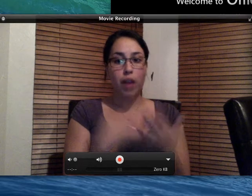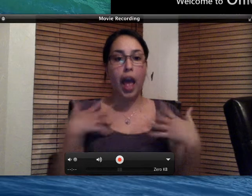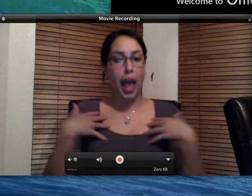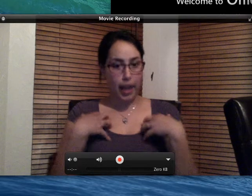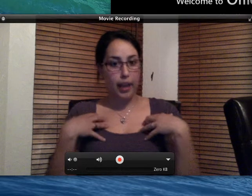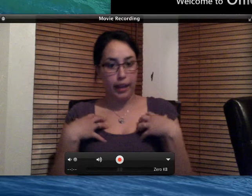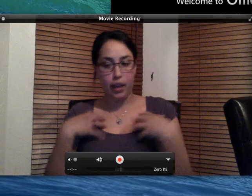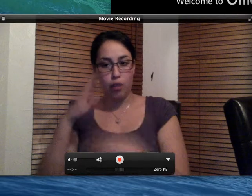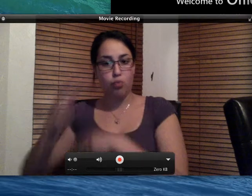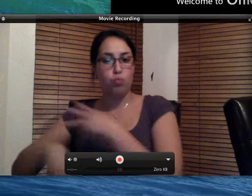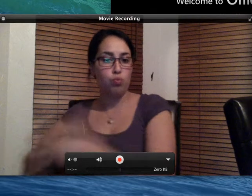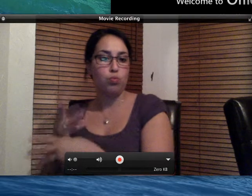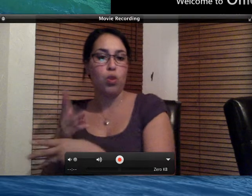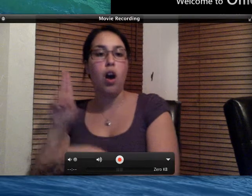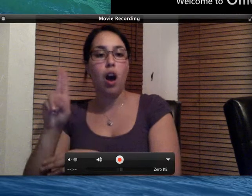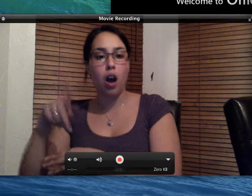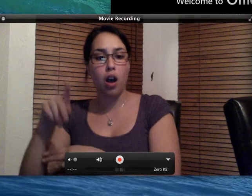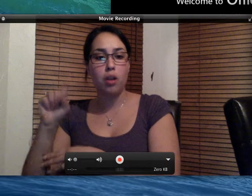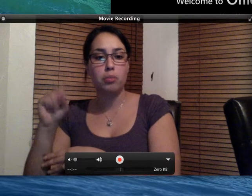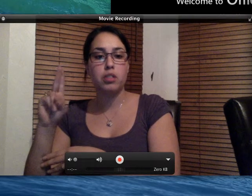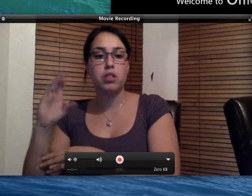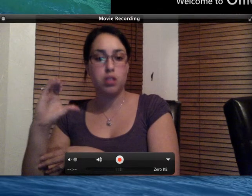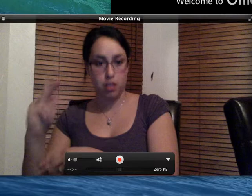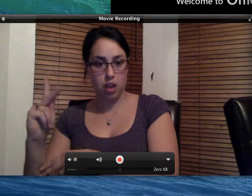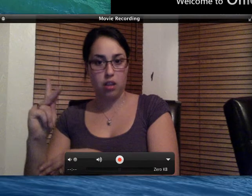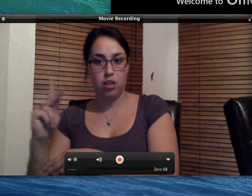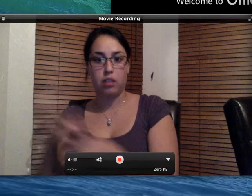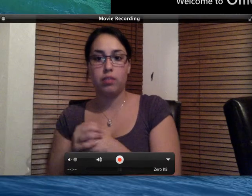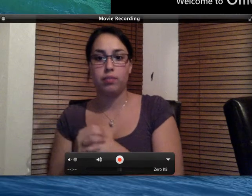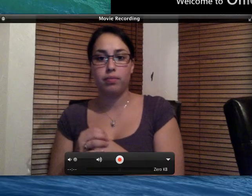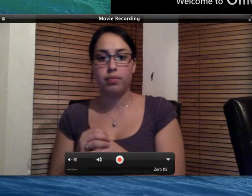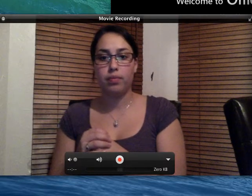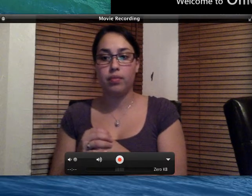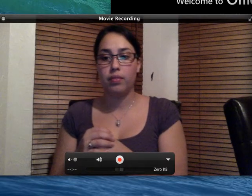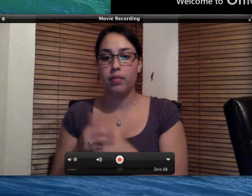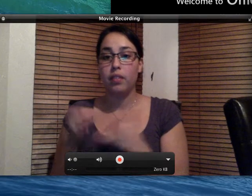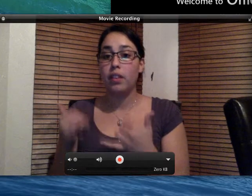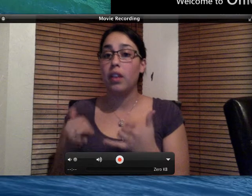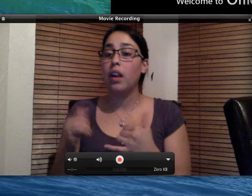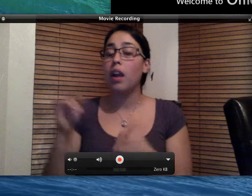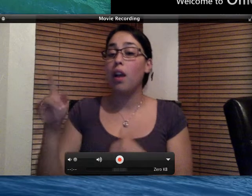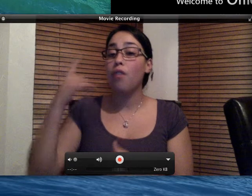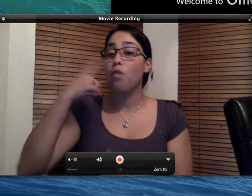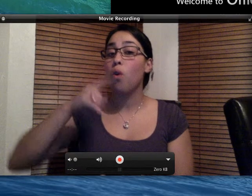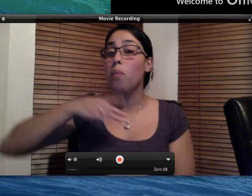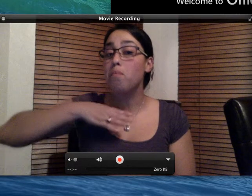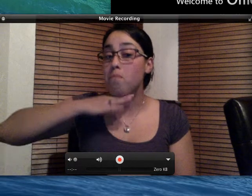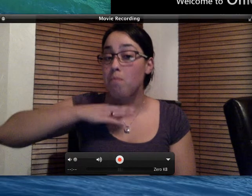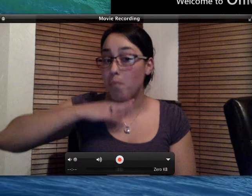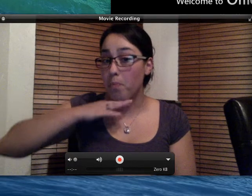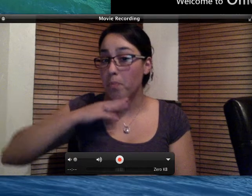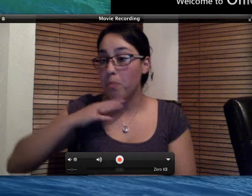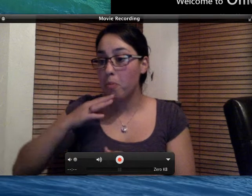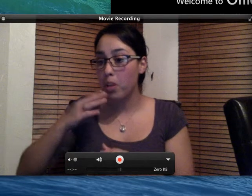Pigs, for instance. In Denmark, the Danish National Committee for Pig Production found out that if